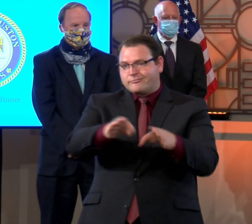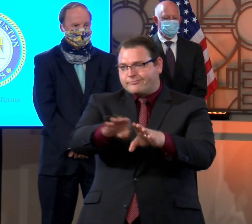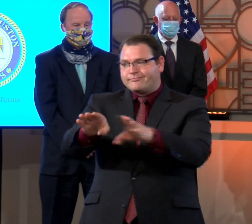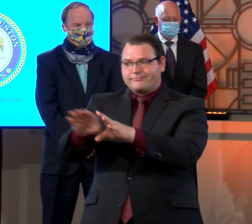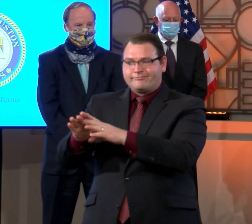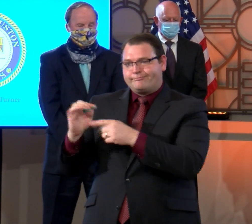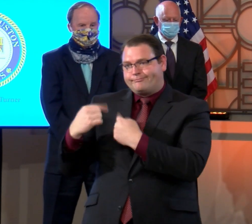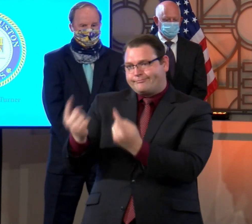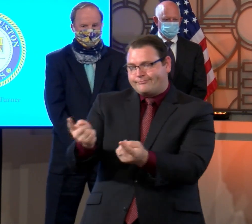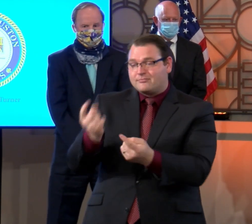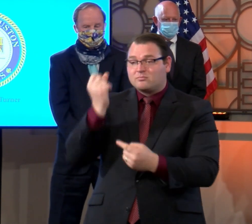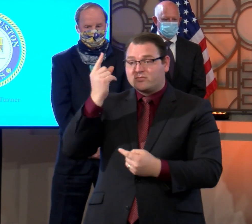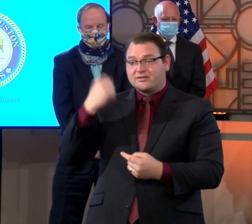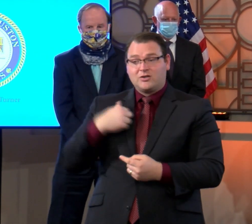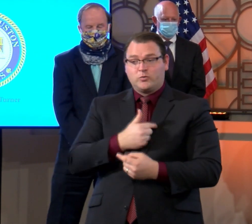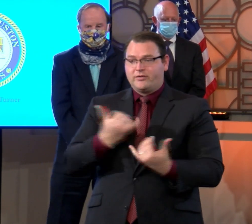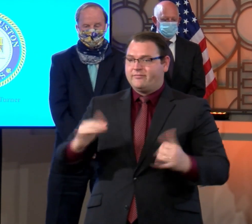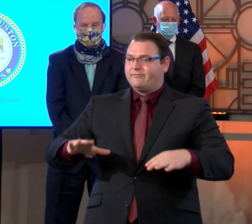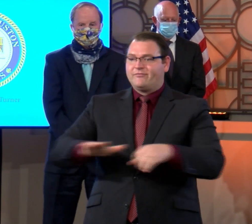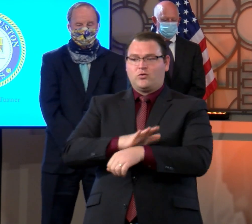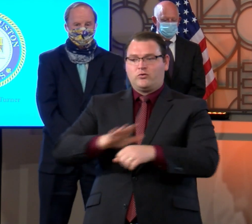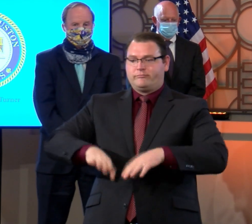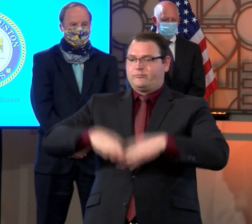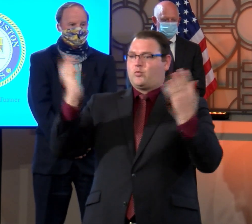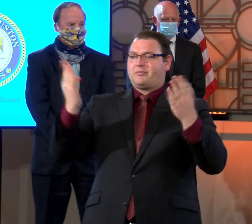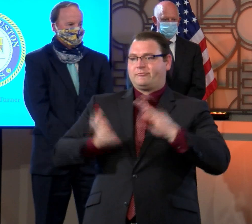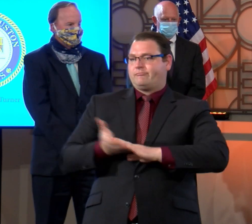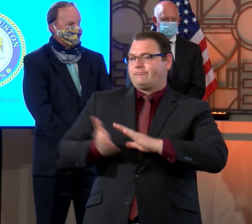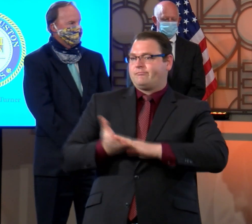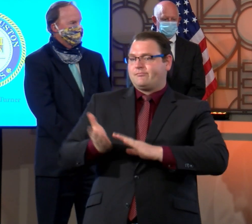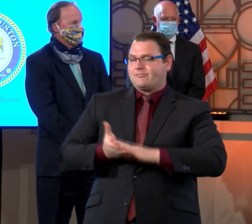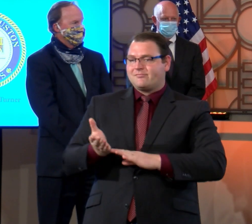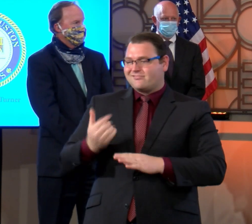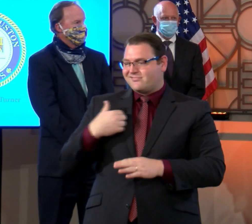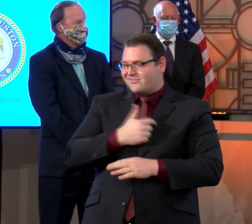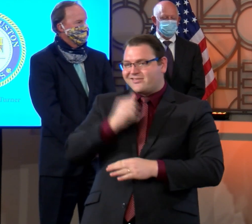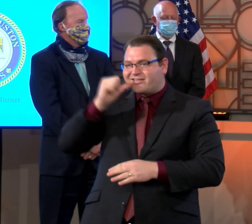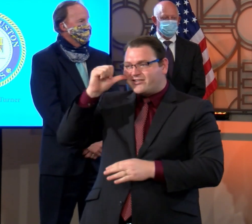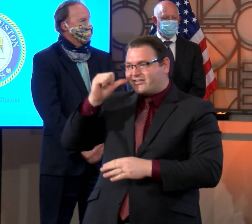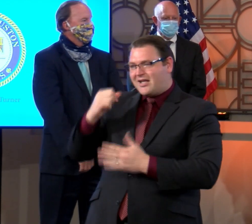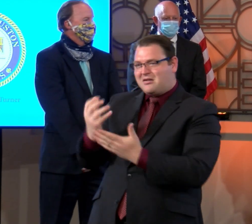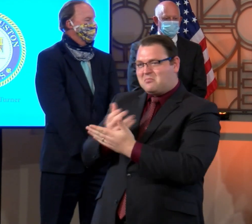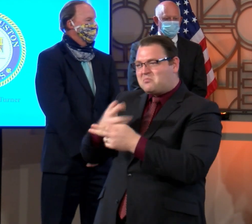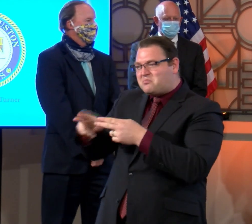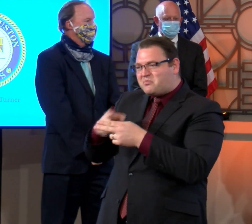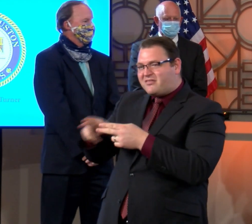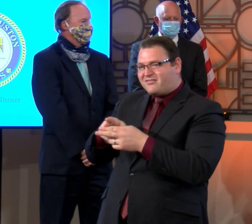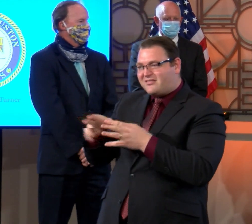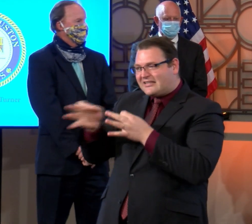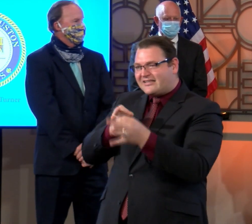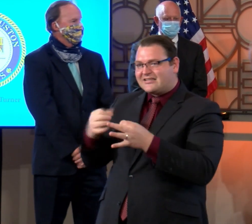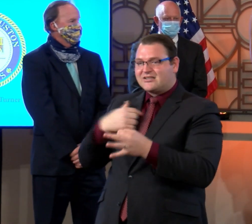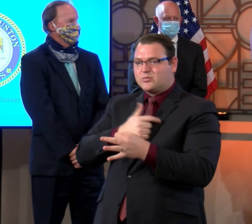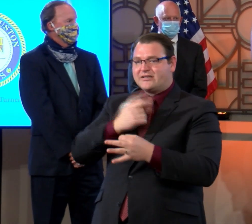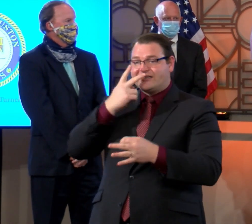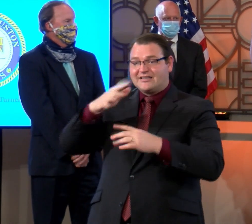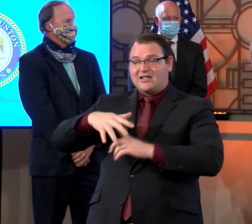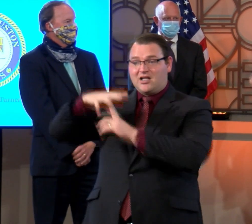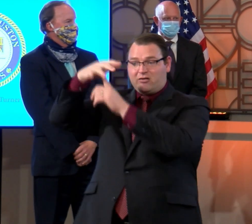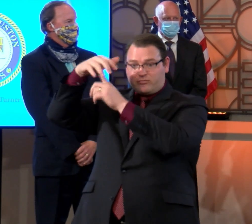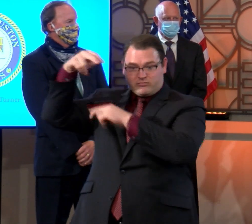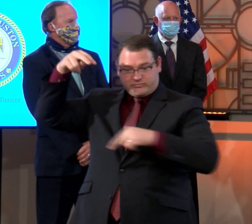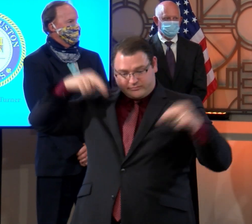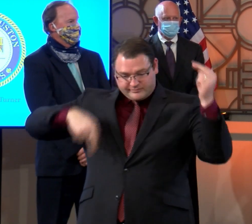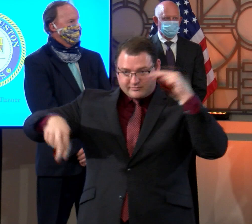And if I just could, because the media will ask, yesterday we had that option-involved shooting, just real briefly. We have determined from aerial footage